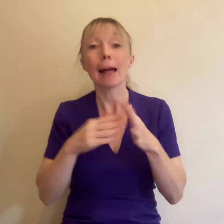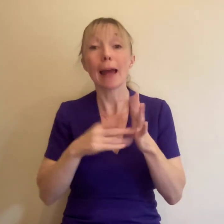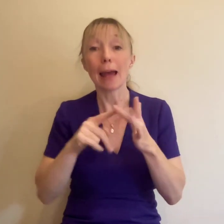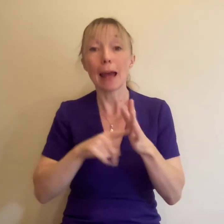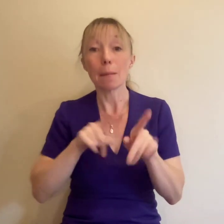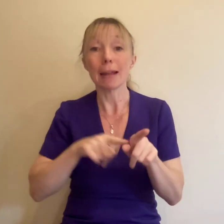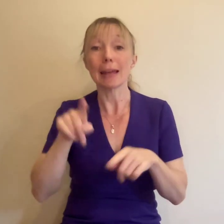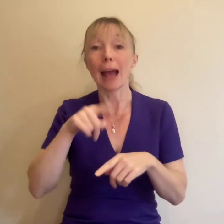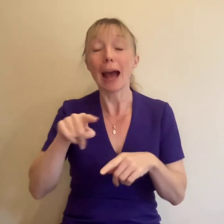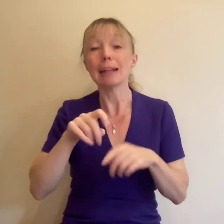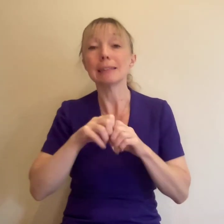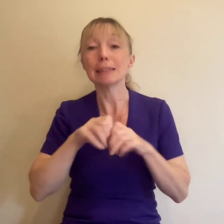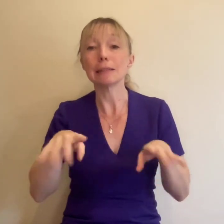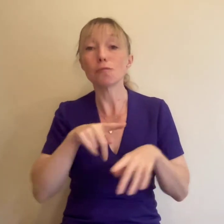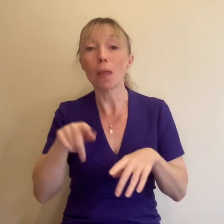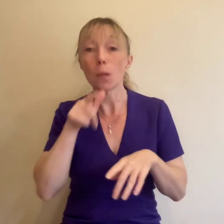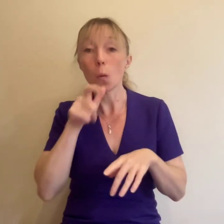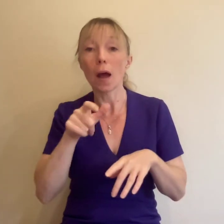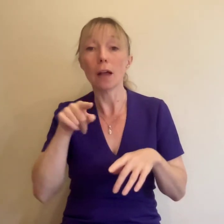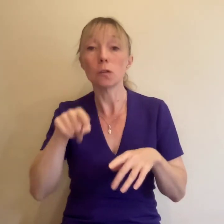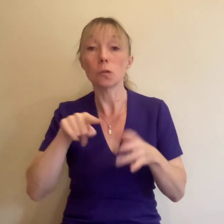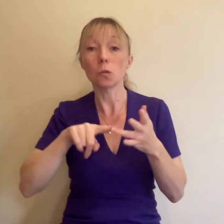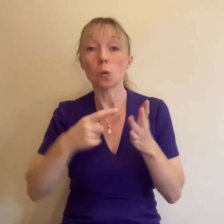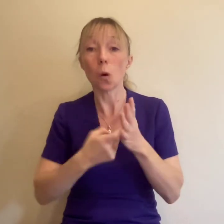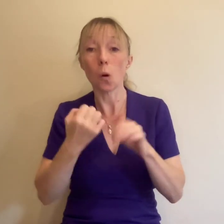emily@spreadtheword.org.uk and we'll do our best to answer your query.